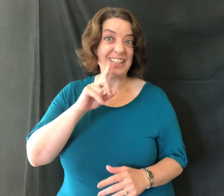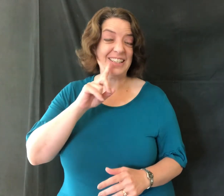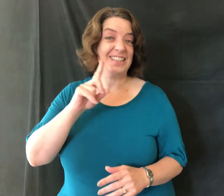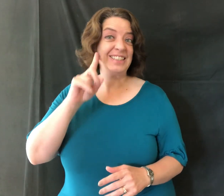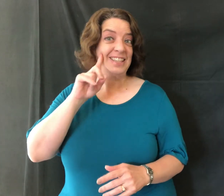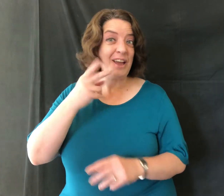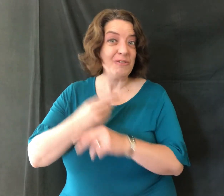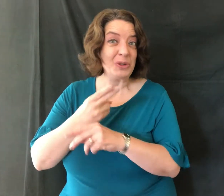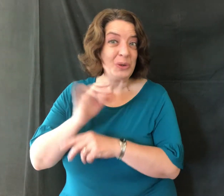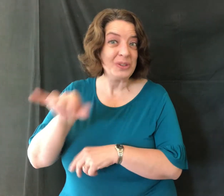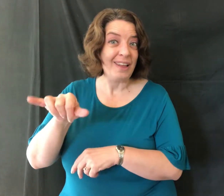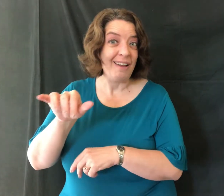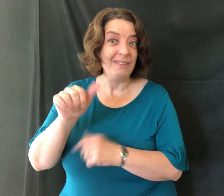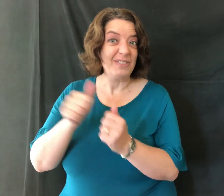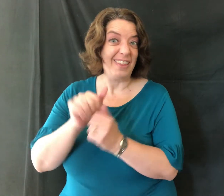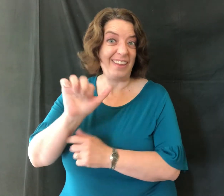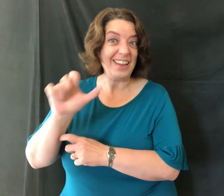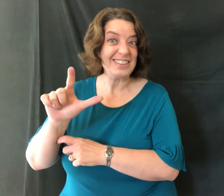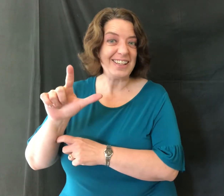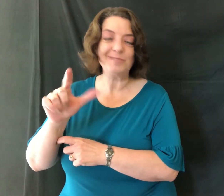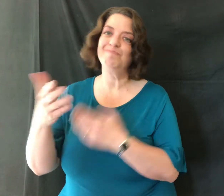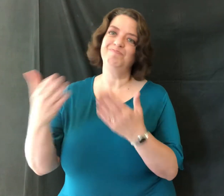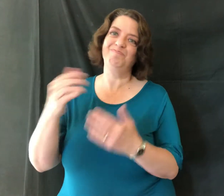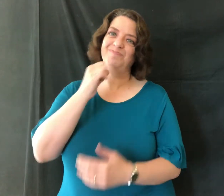But how many times have you seen a deaf person use that phrase?